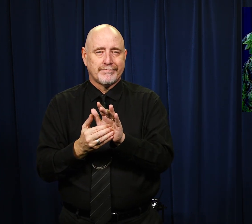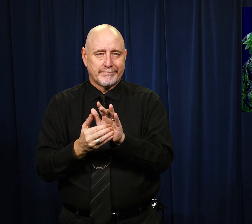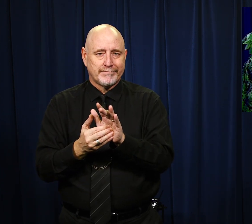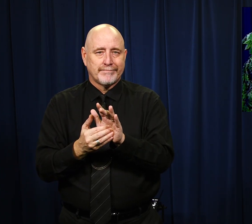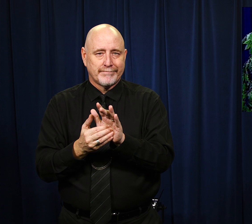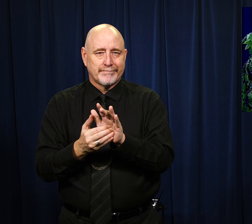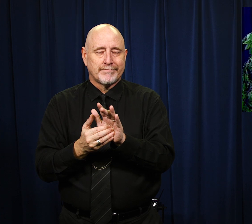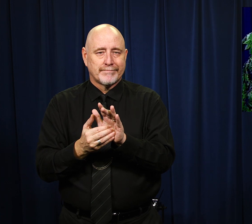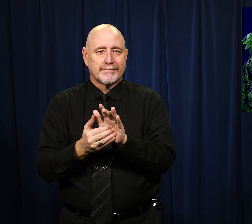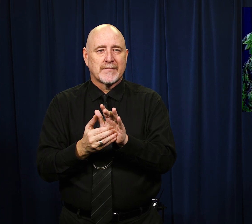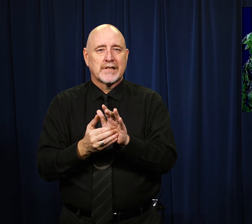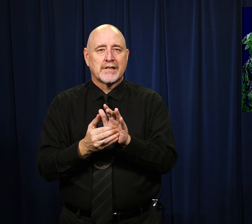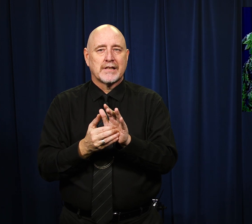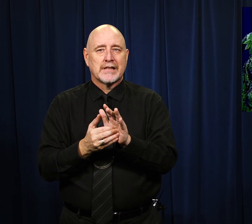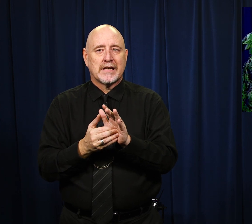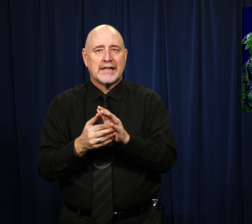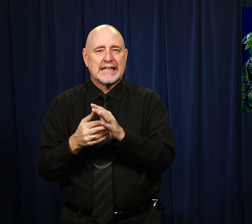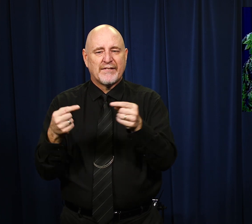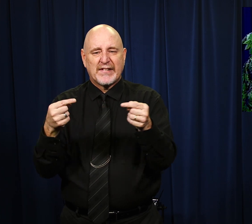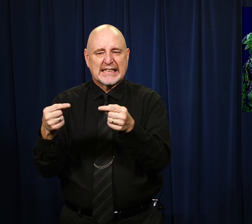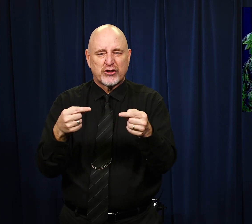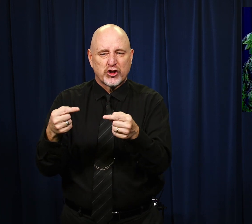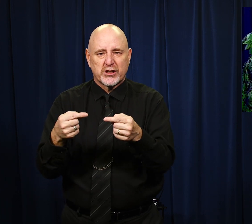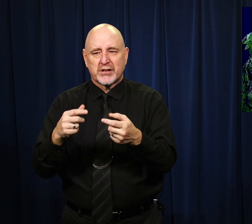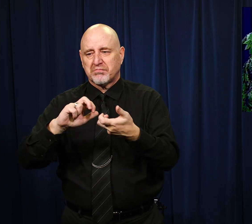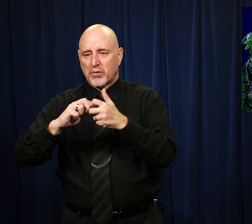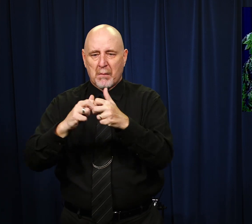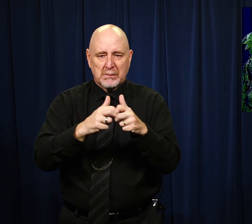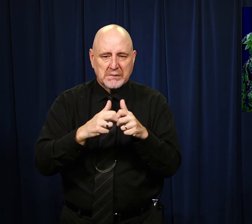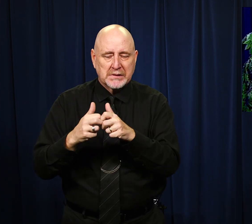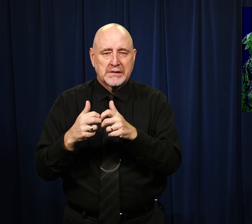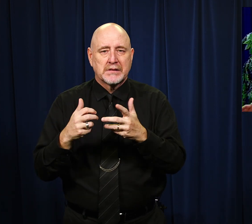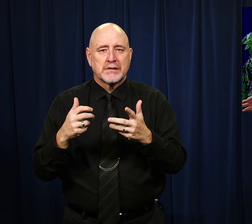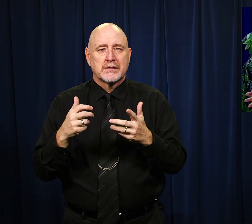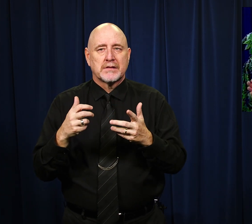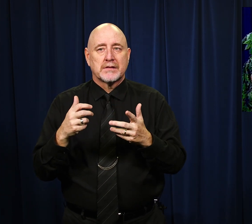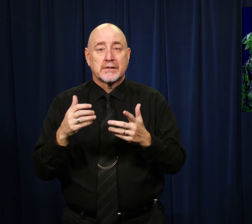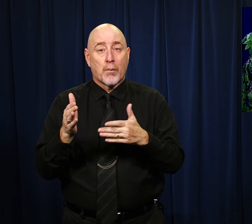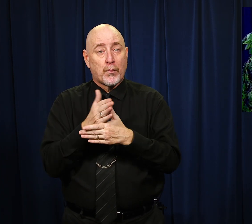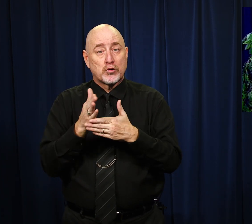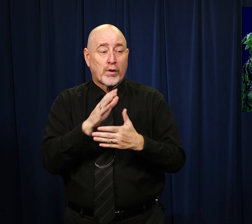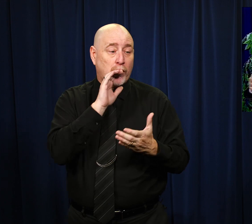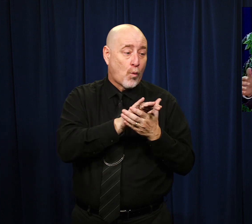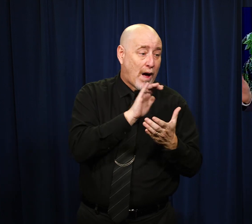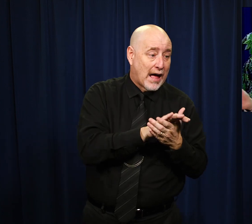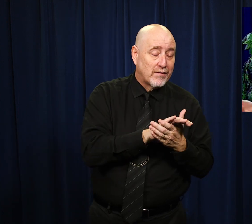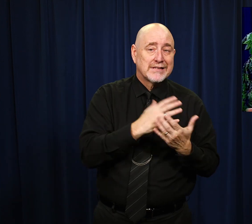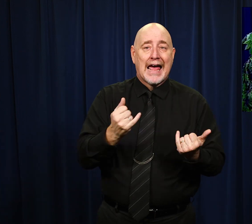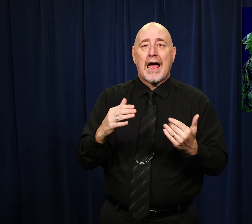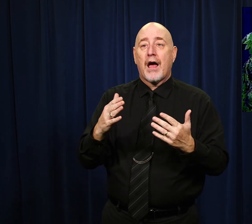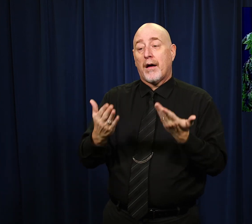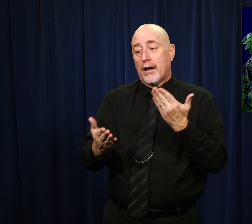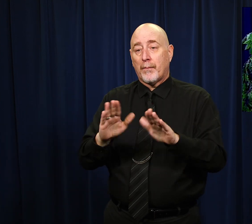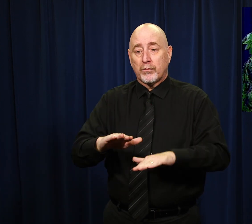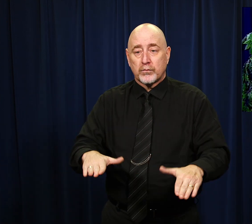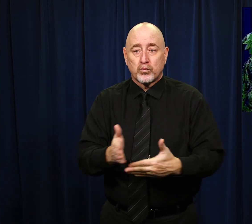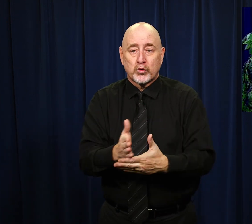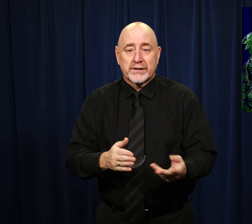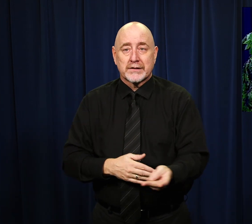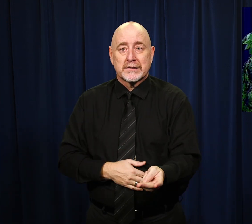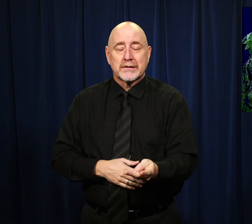time. Friction, problems, if not between the wives, between the children, and we see it